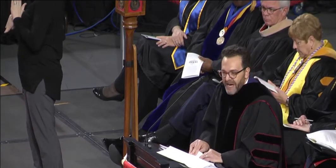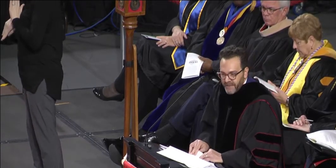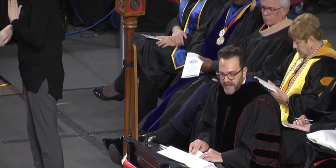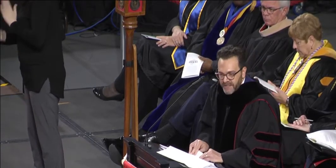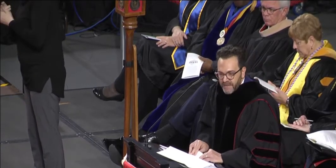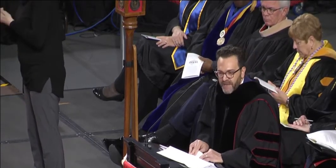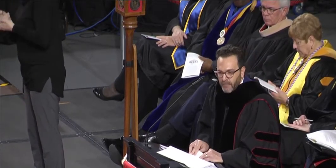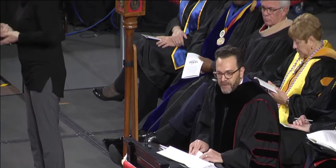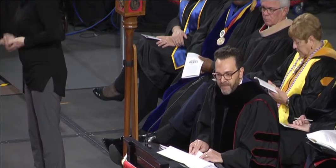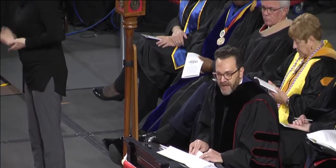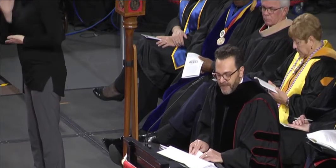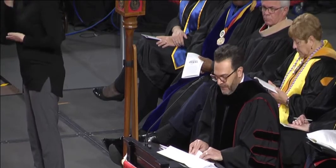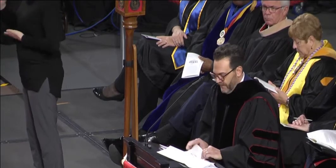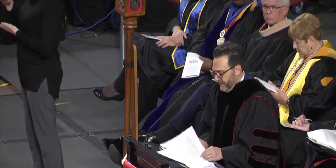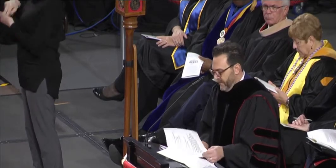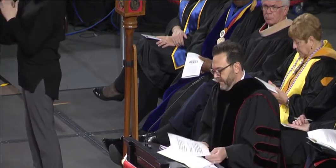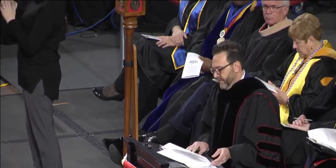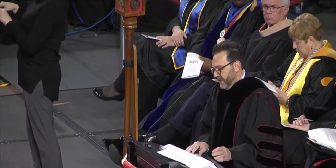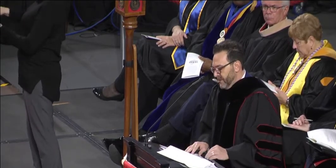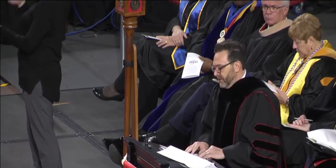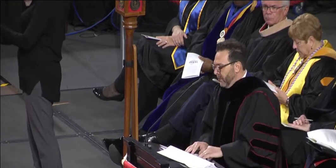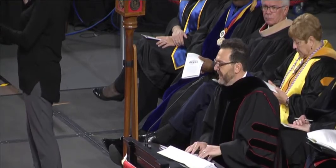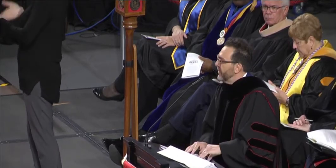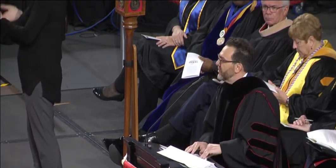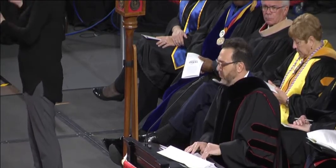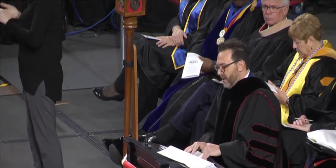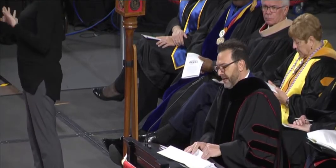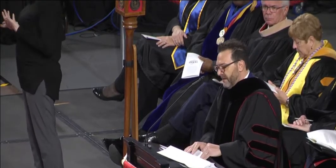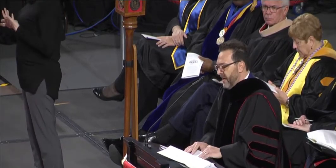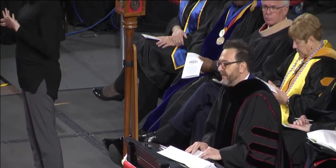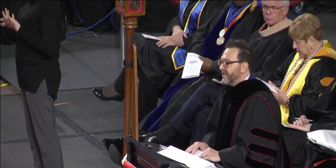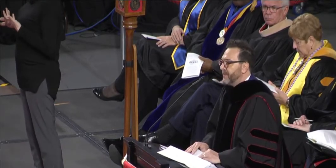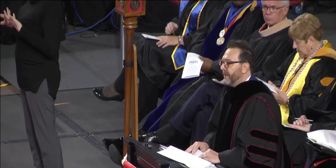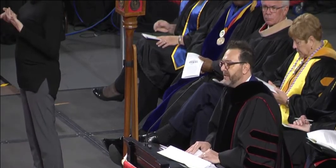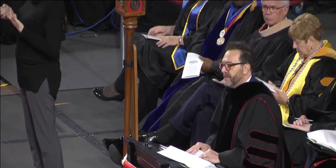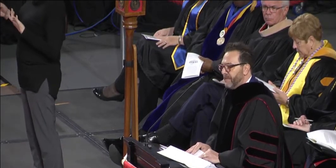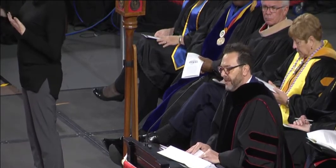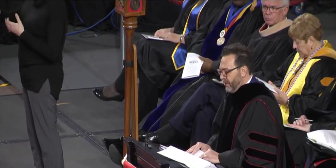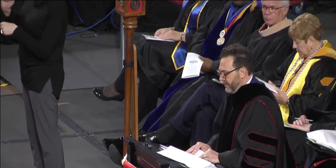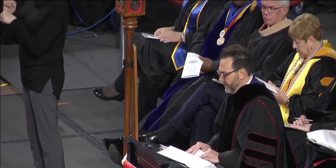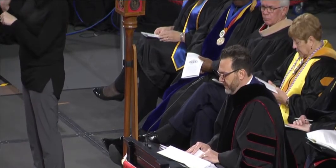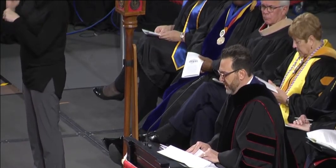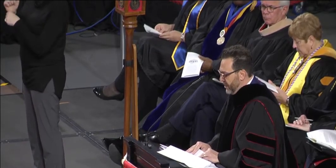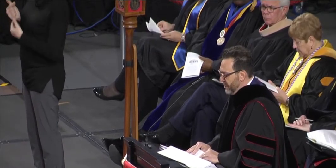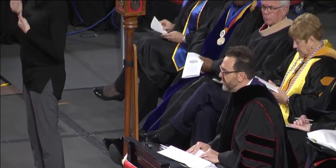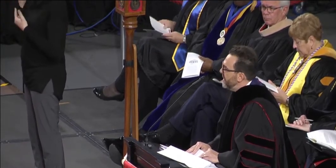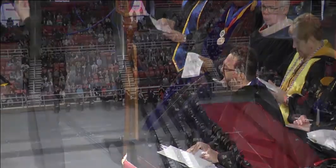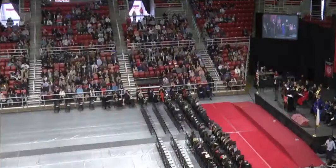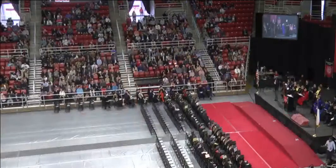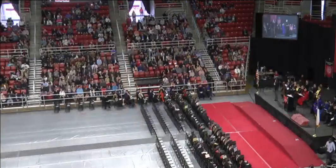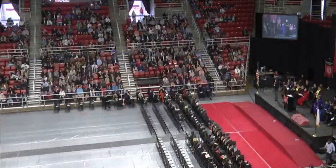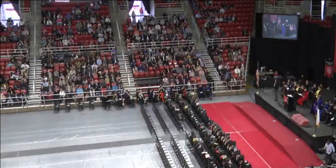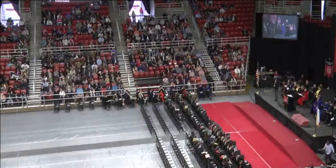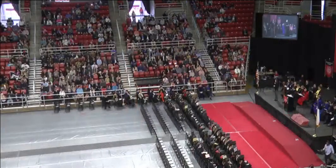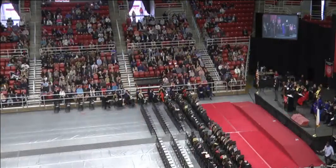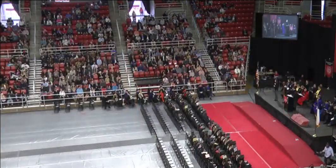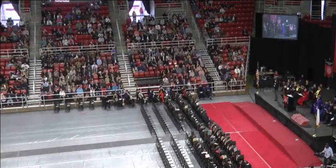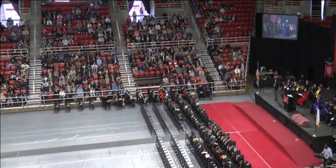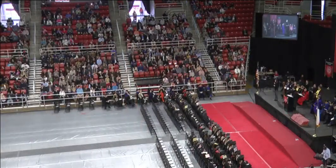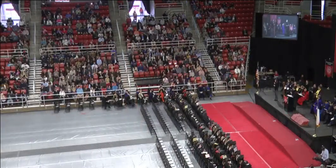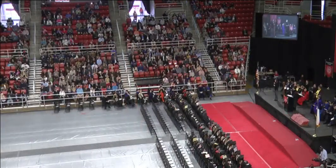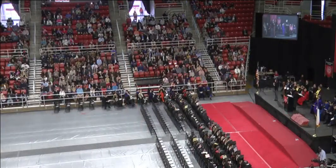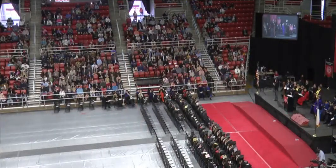the valleys that will define you. So don't let those work and life experience defeat you. Use them as a learning